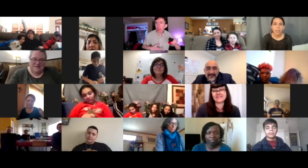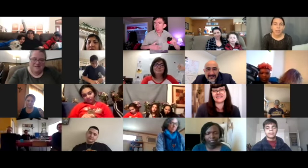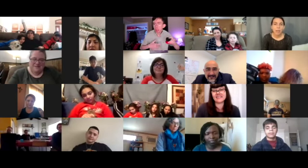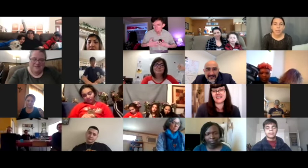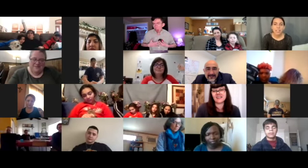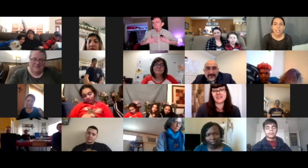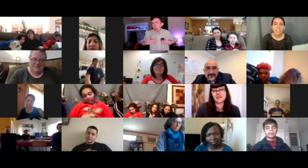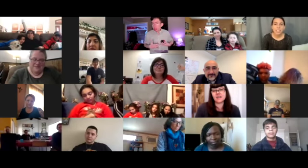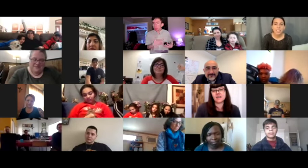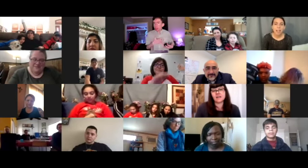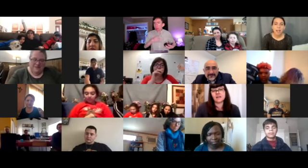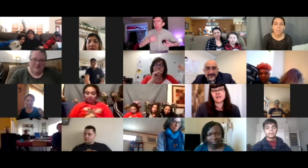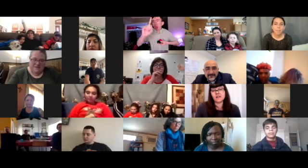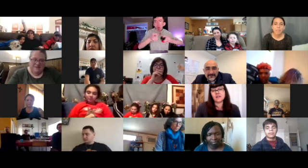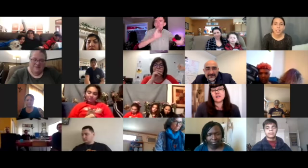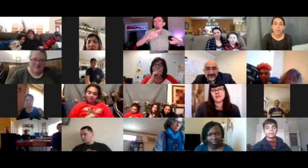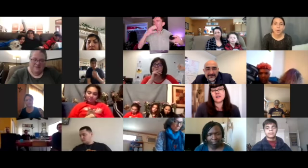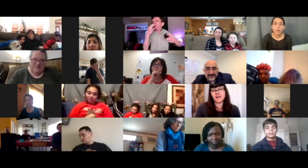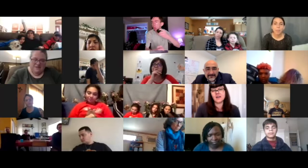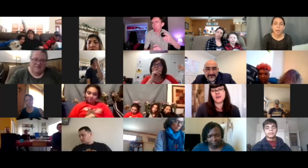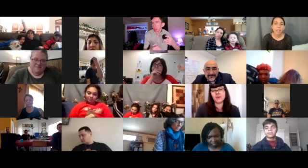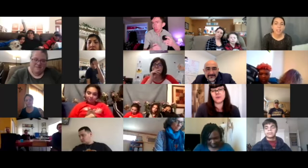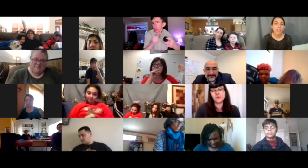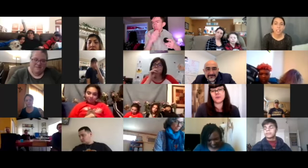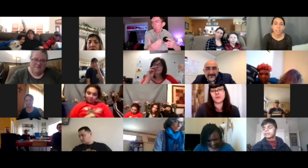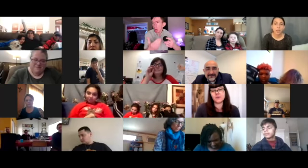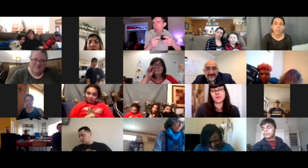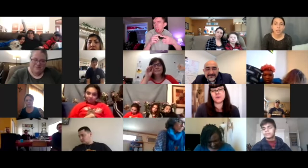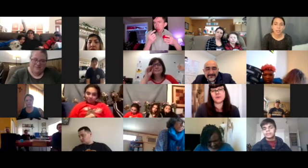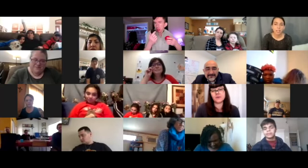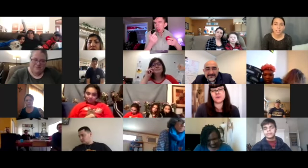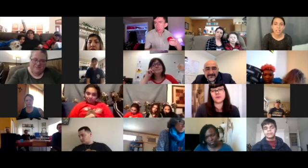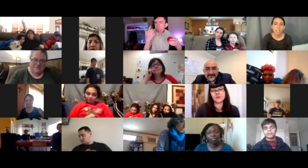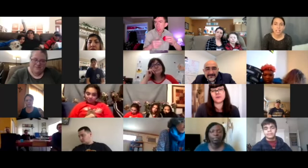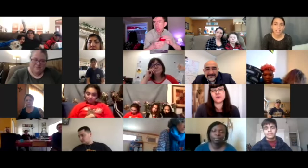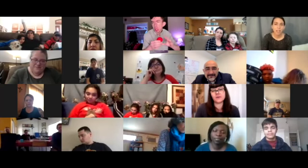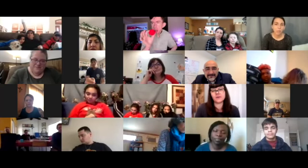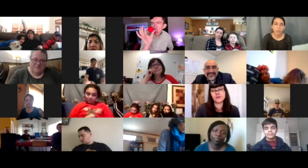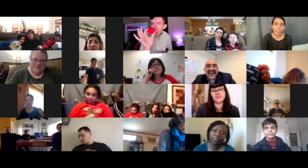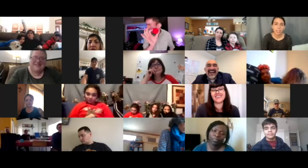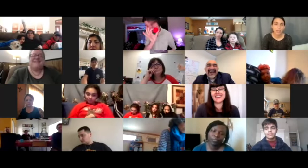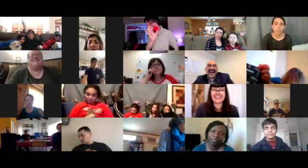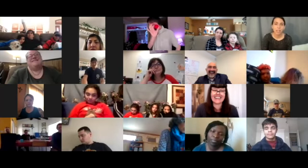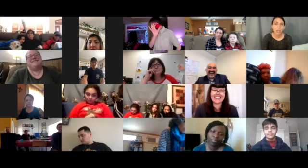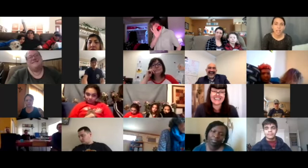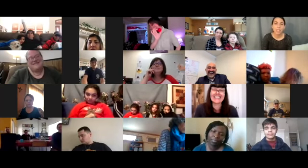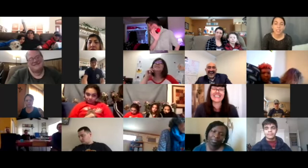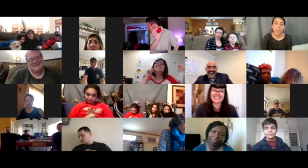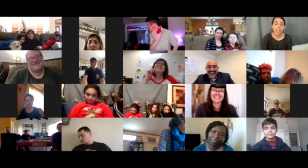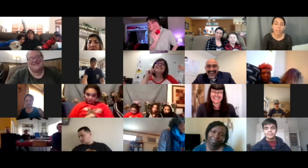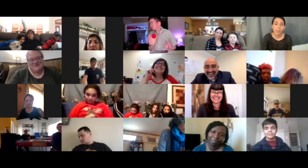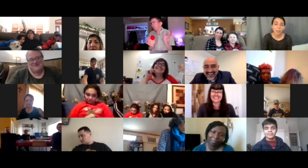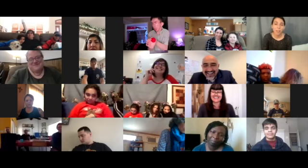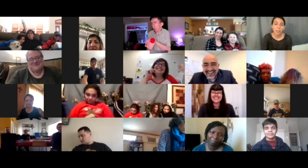The black represents, you know, bad energy, you know, mean person. And that's not what we're dealing with here. We have this